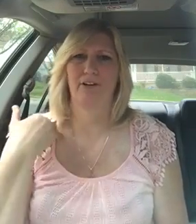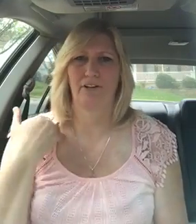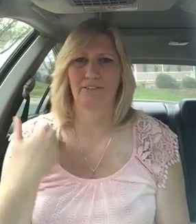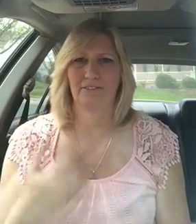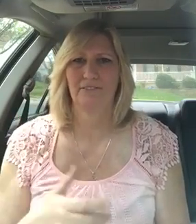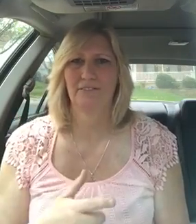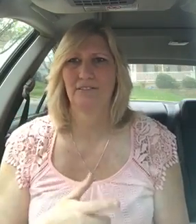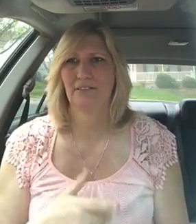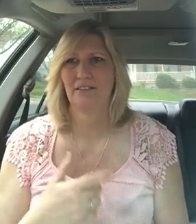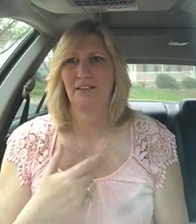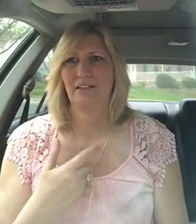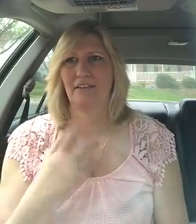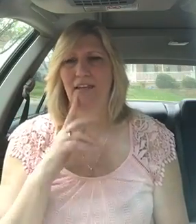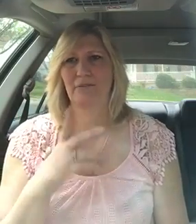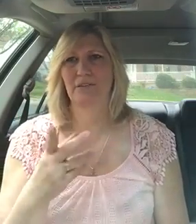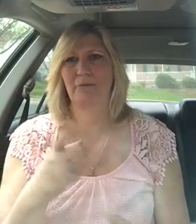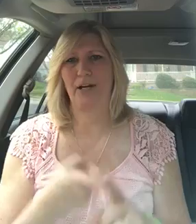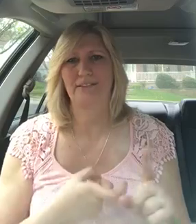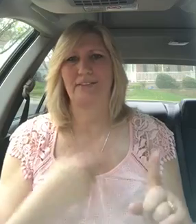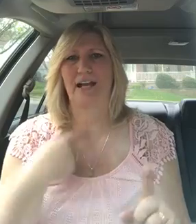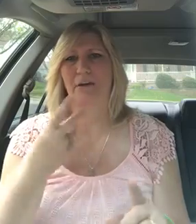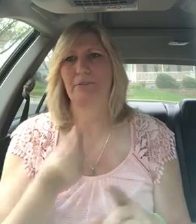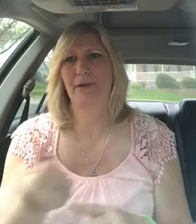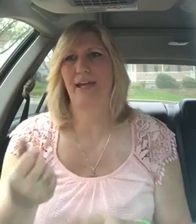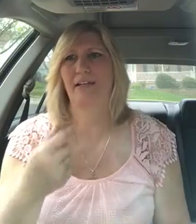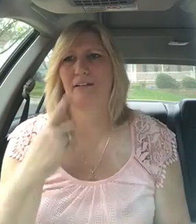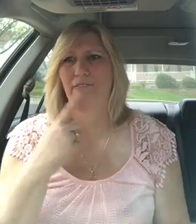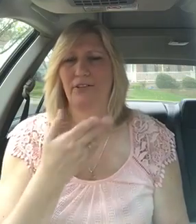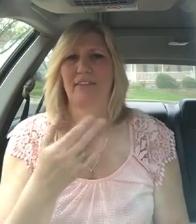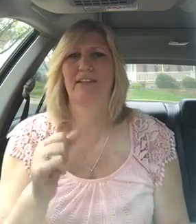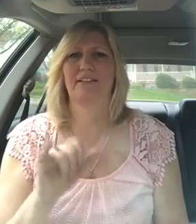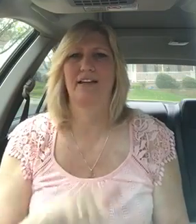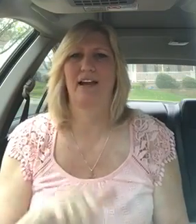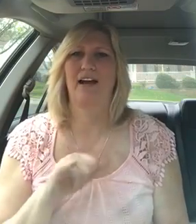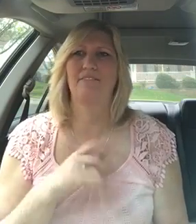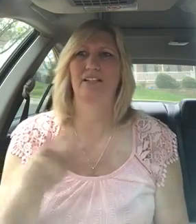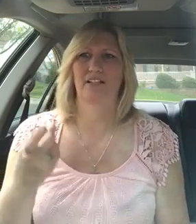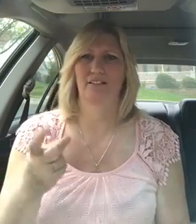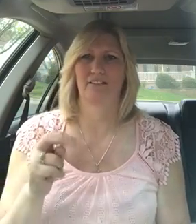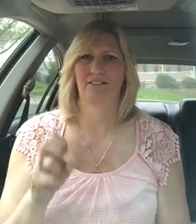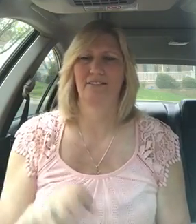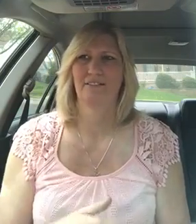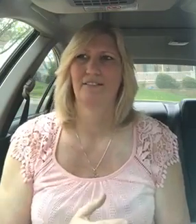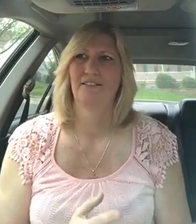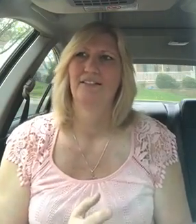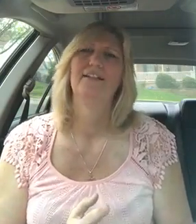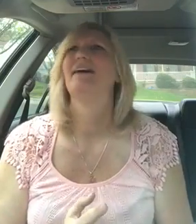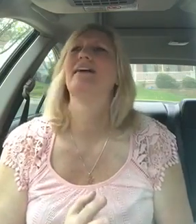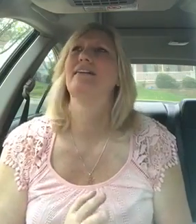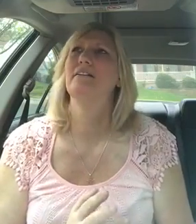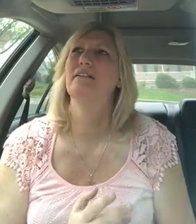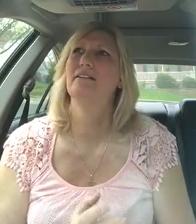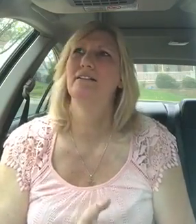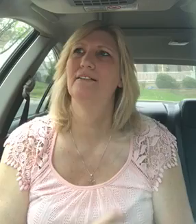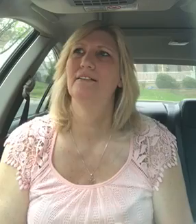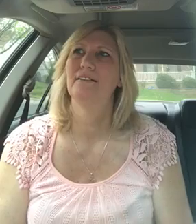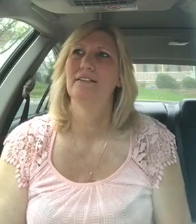fault. It was a price that I was paying for the things that I've done. And